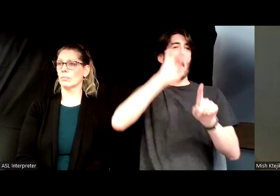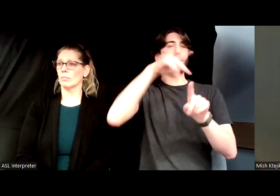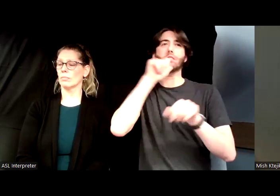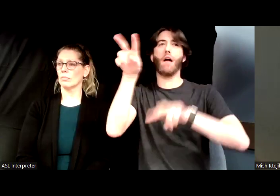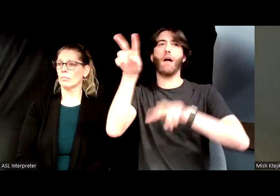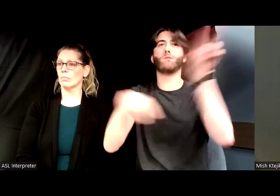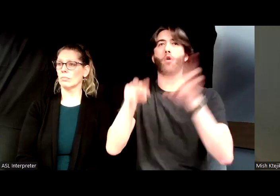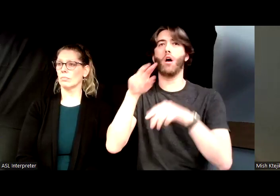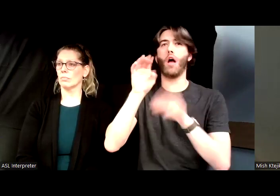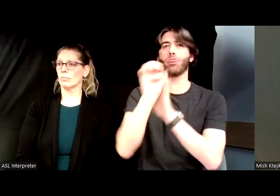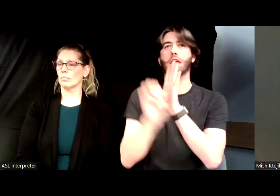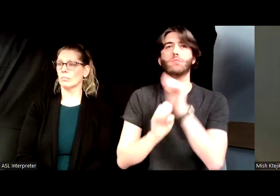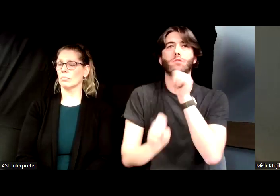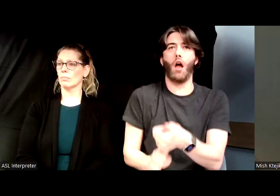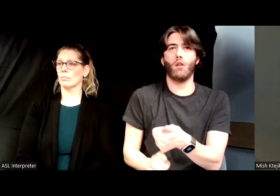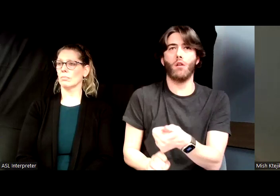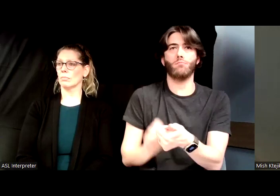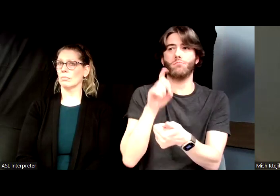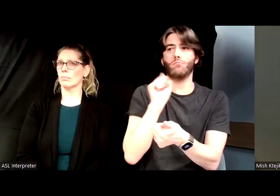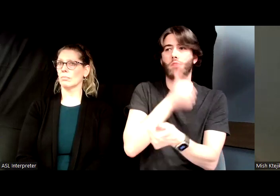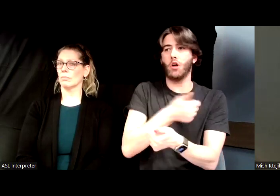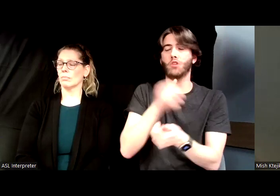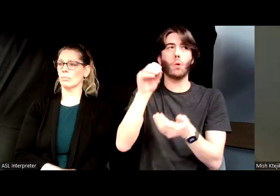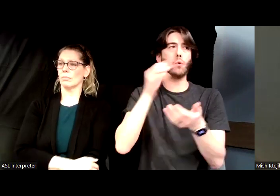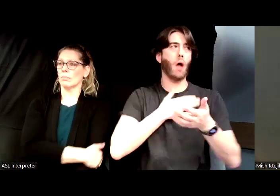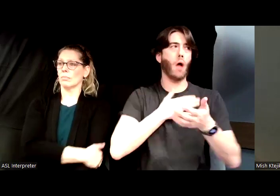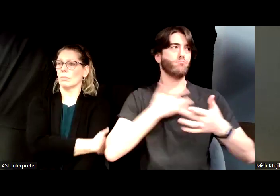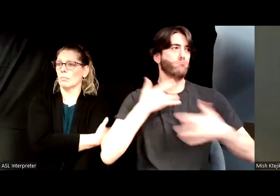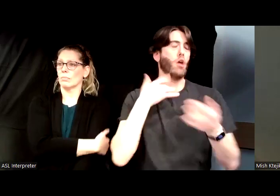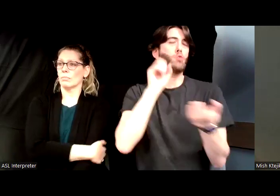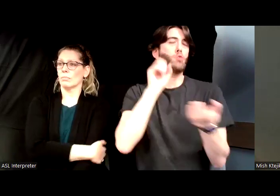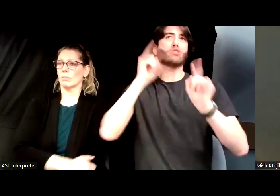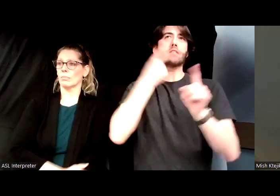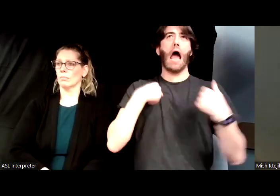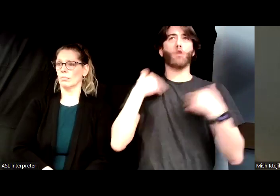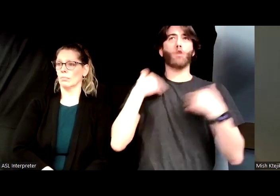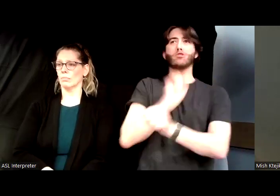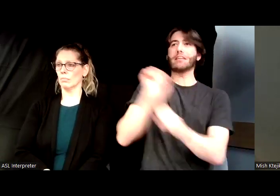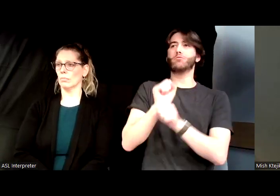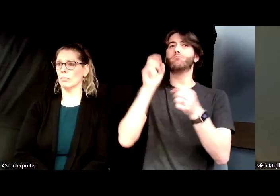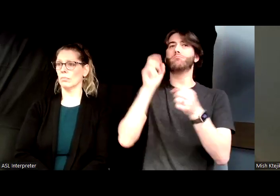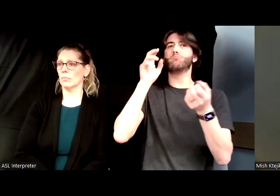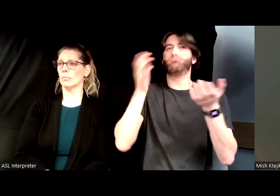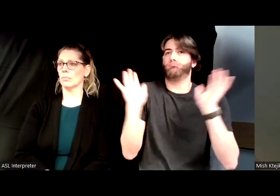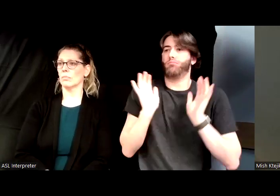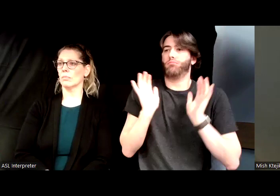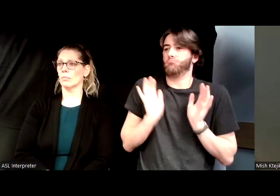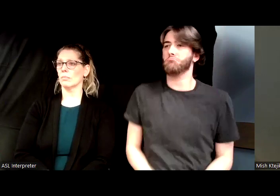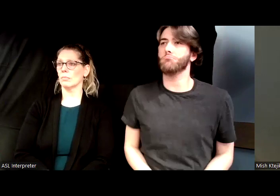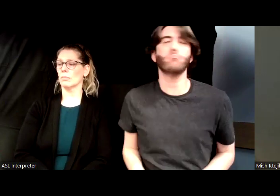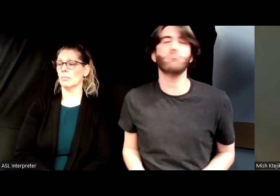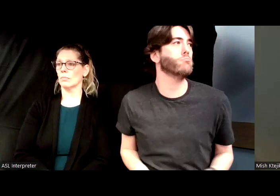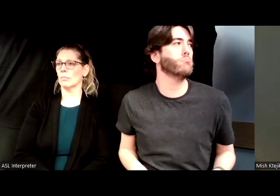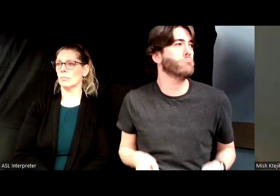But I think it's important. I feel that those who pass the IPA, they don't necessarily have a emphasis on the